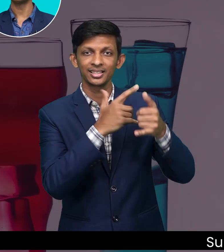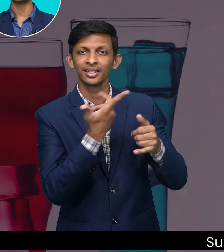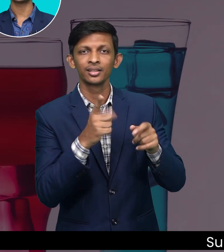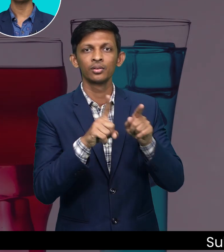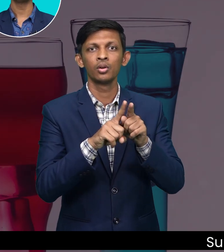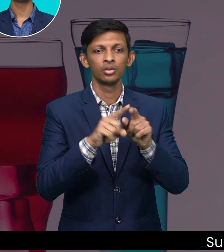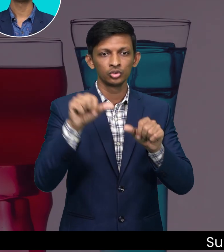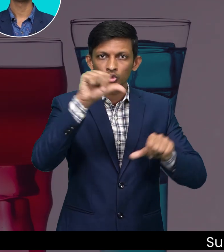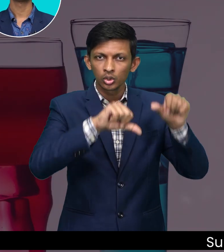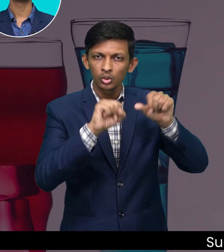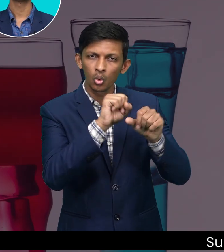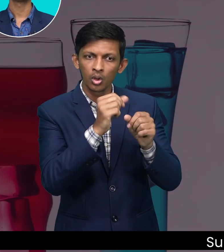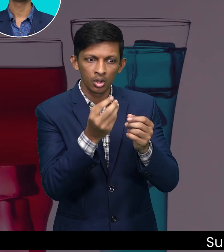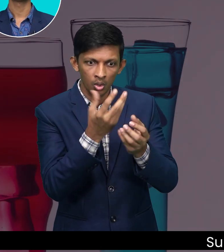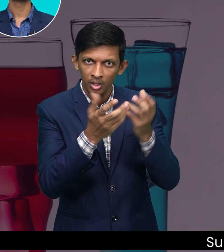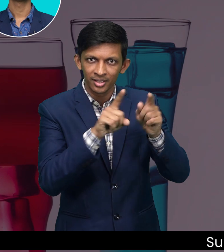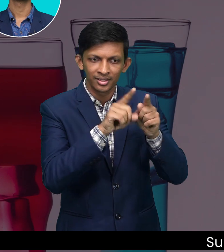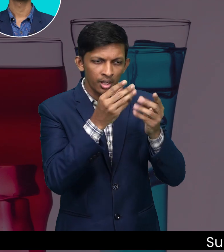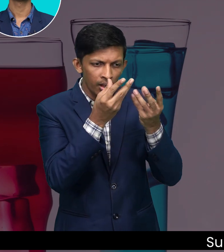sublimation,